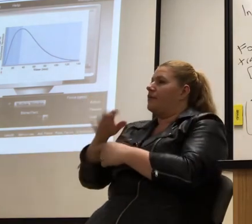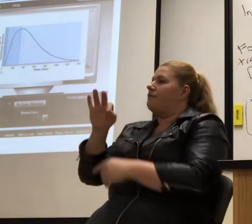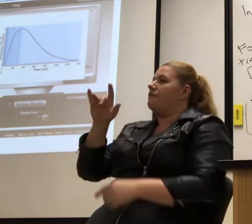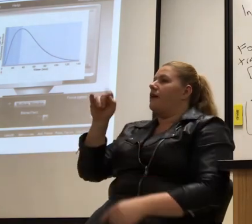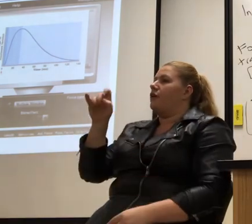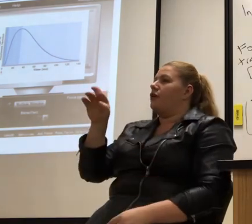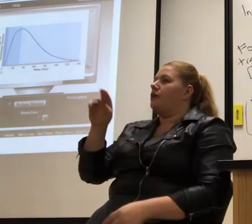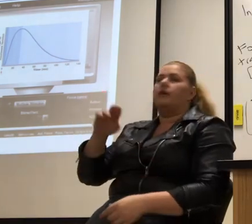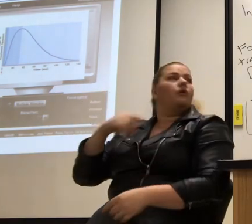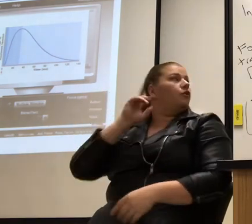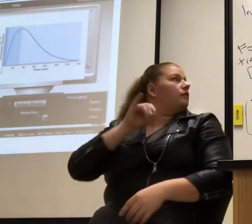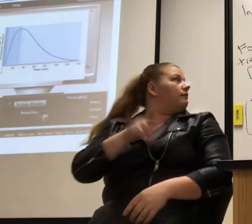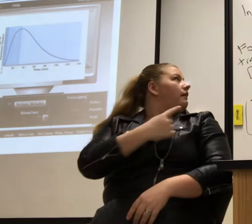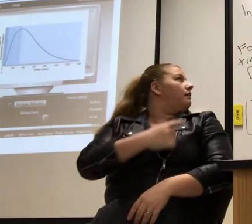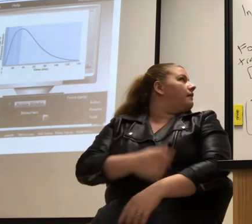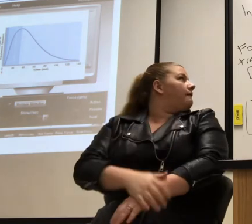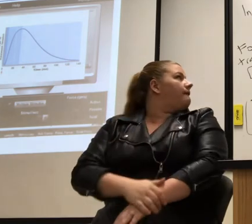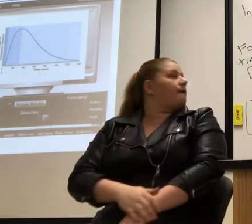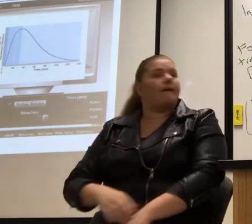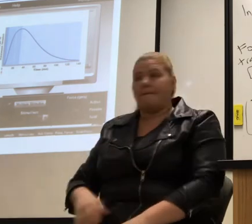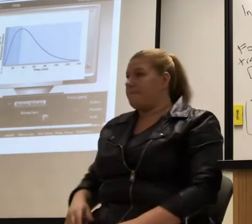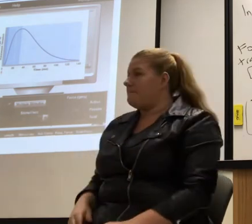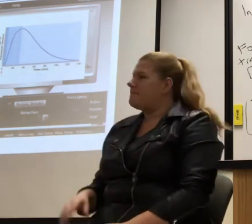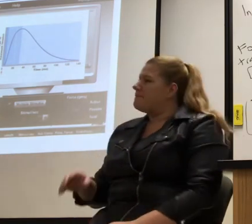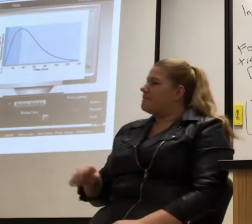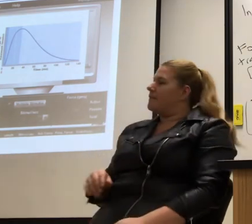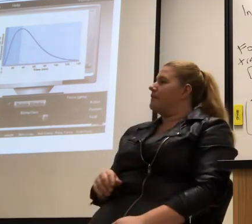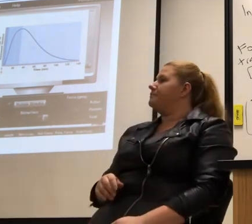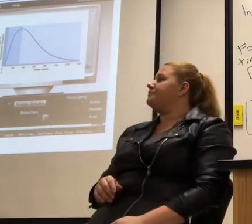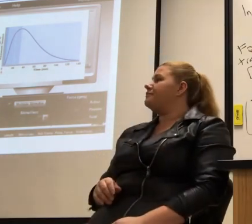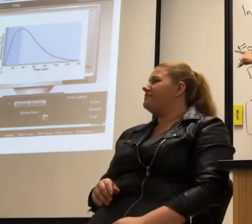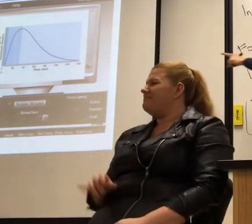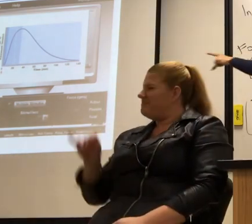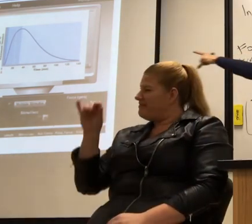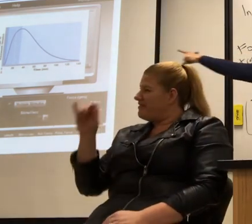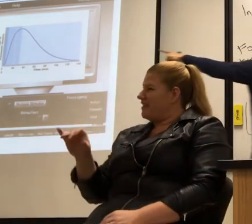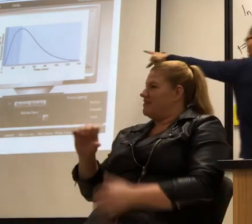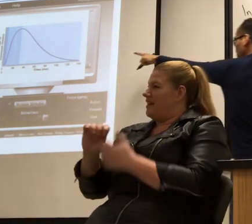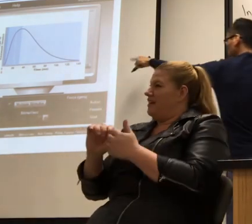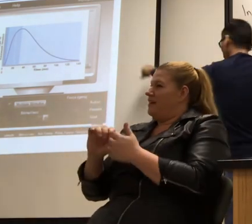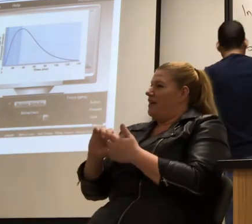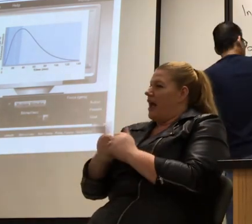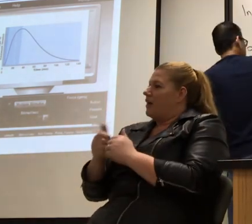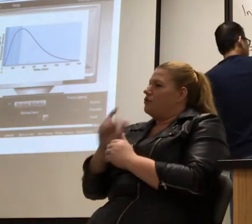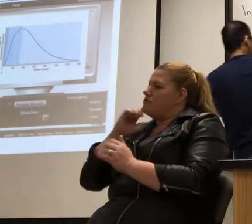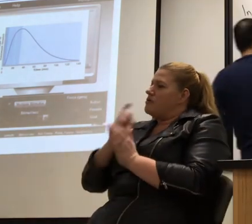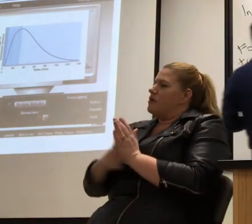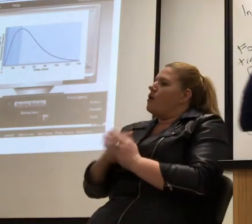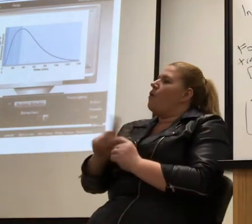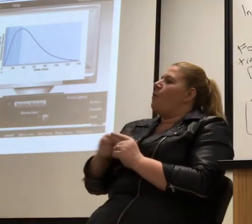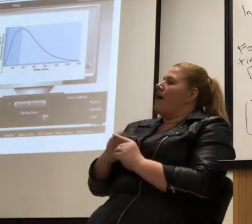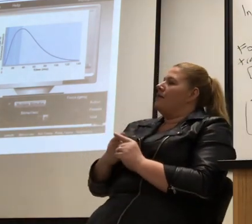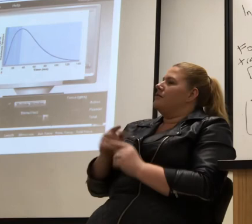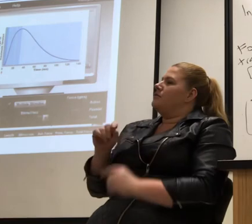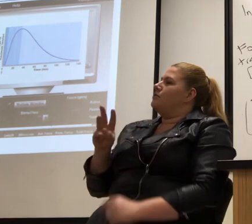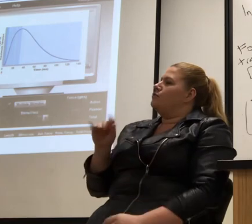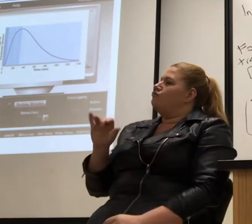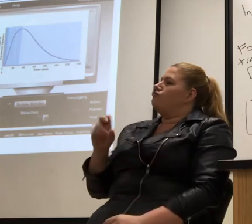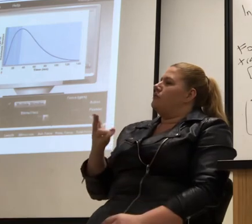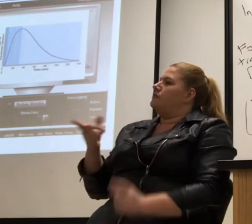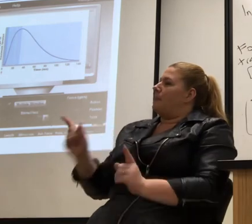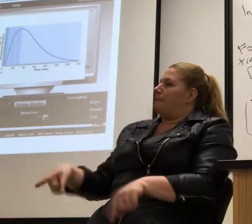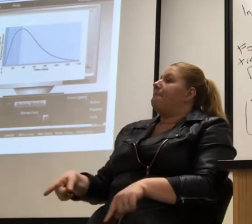It makes that. So that's what you have to understand. It makes this muscle twitch here.